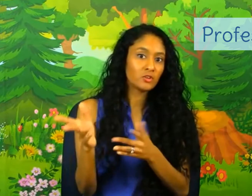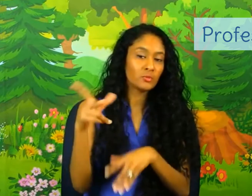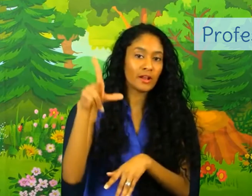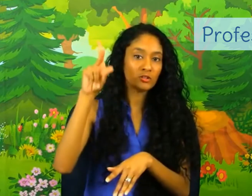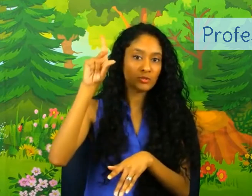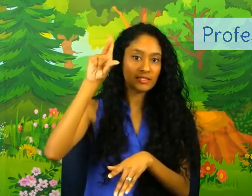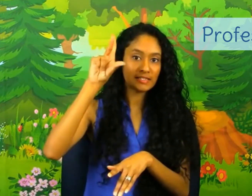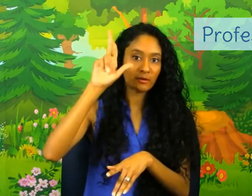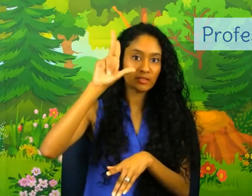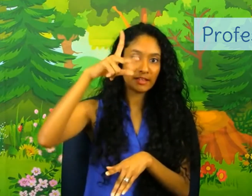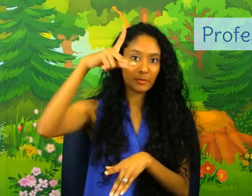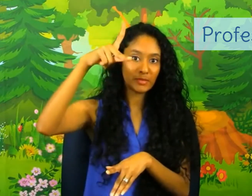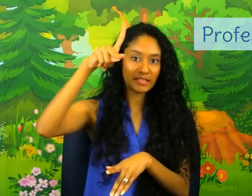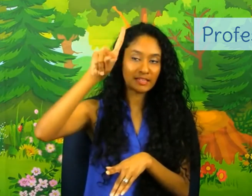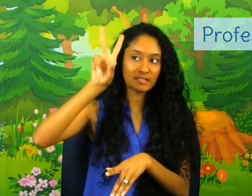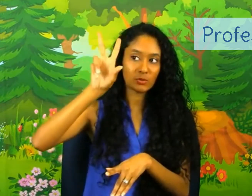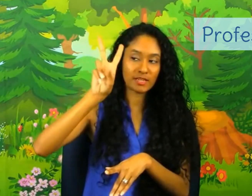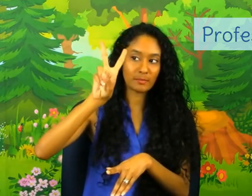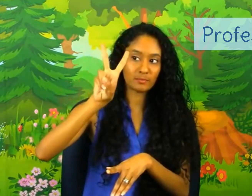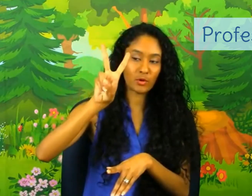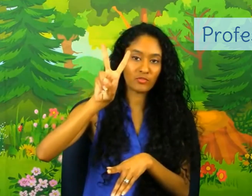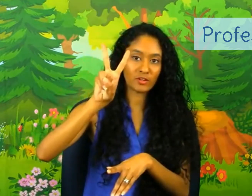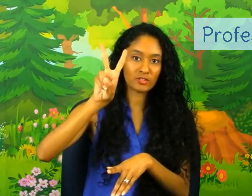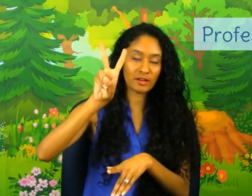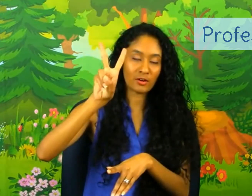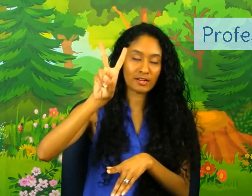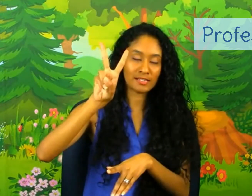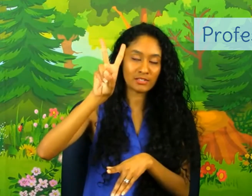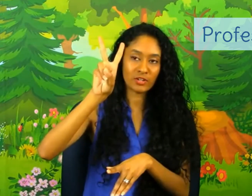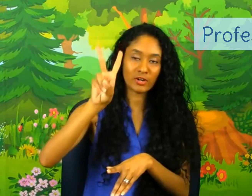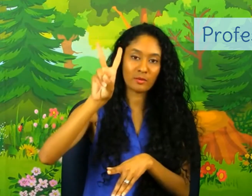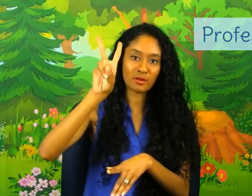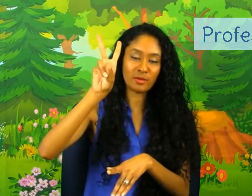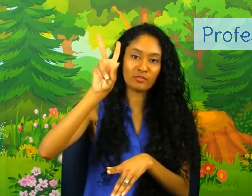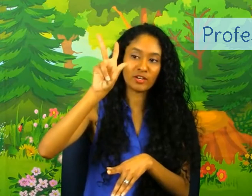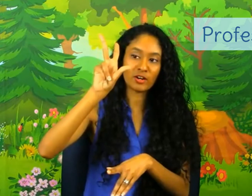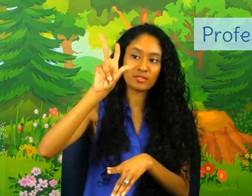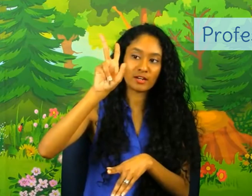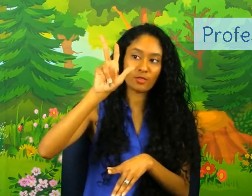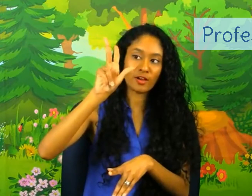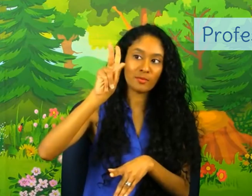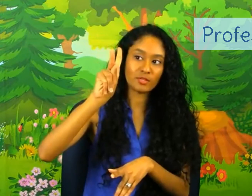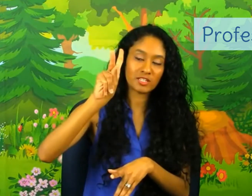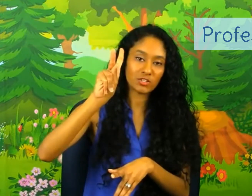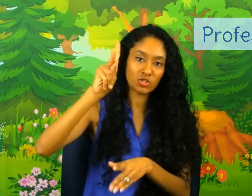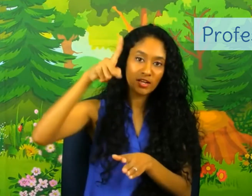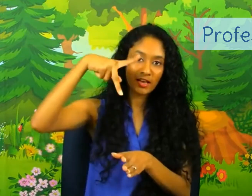might also see it done with the letter P. So we take both fingers, our index finger and our middle finger, and we take our thumb and we touch and we